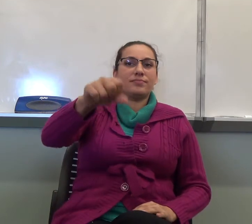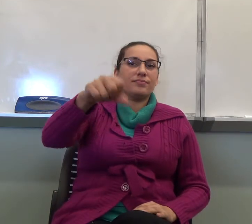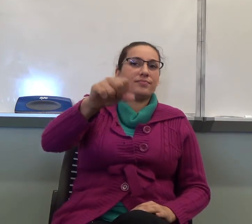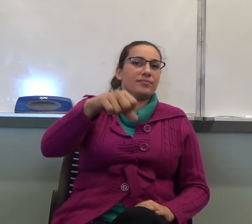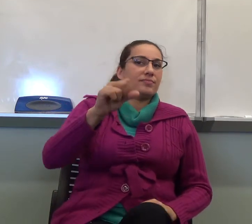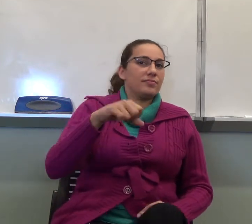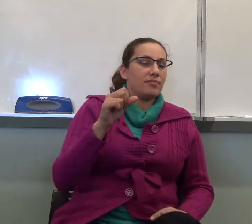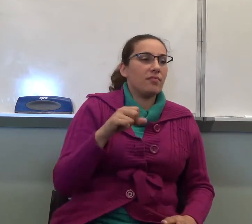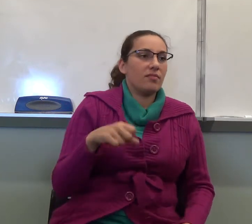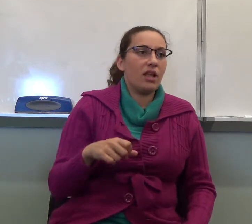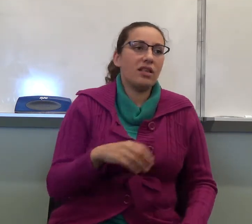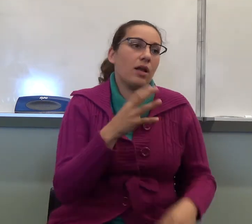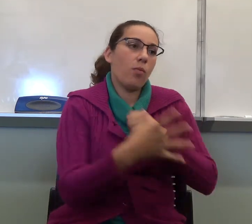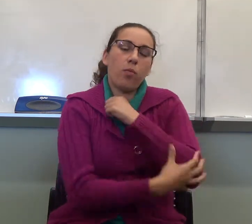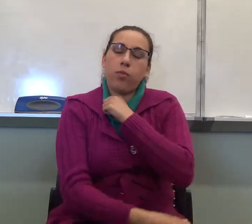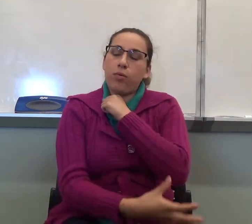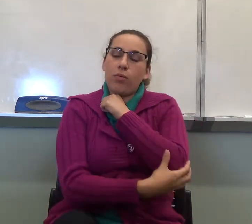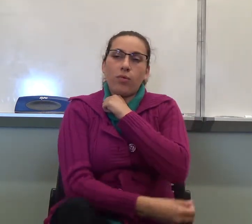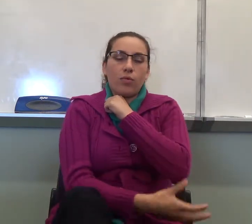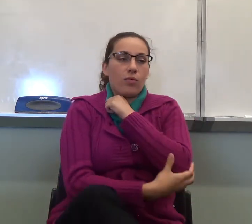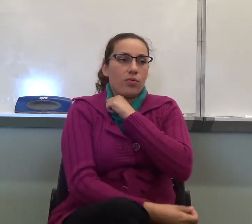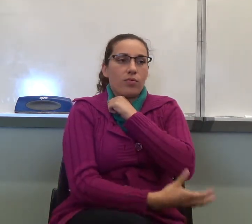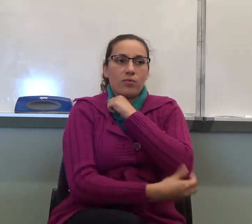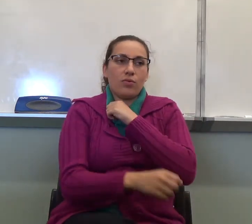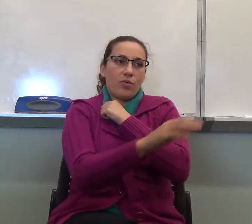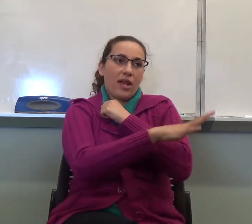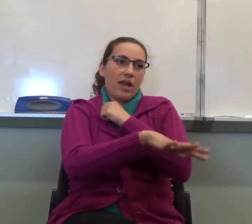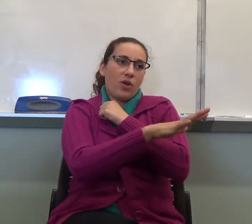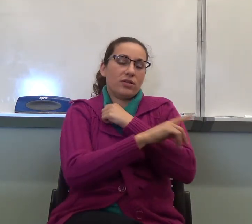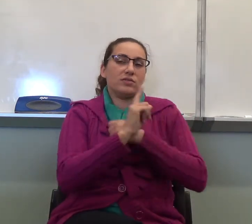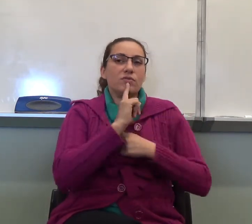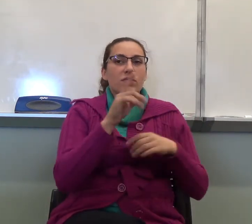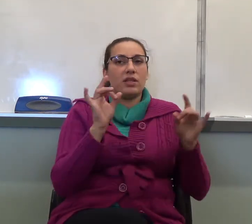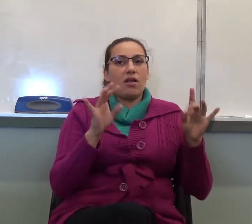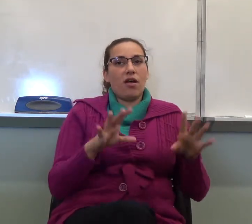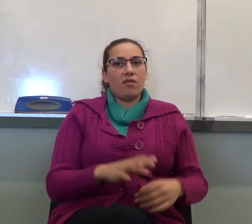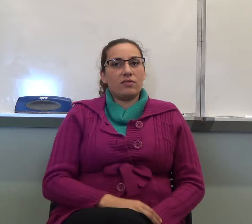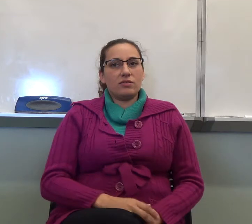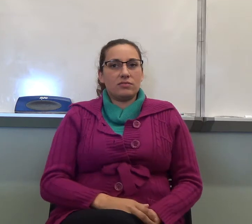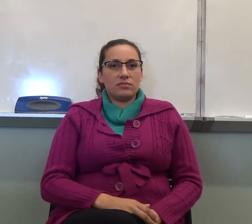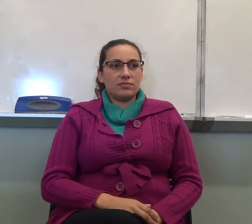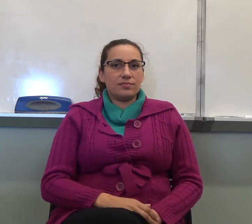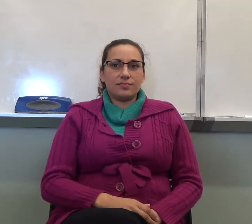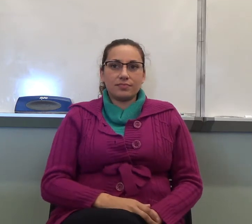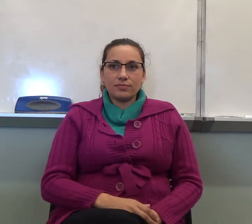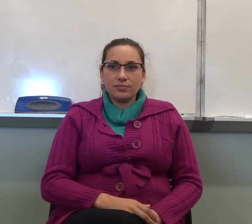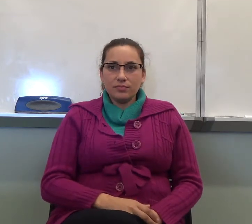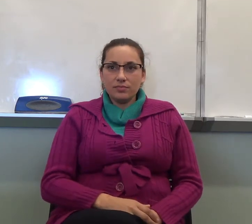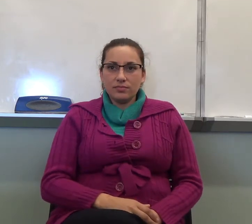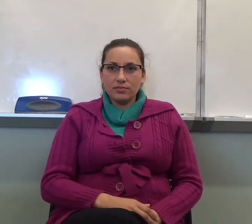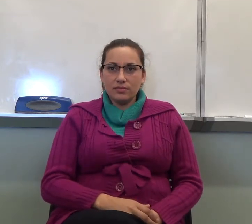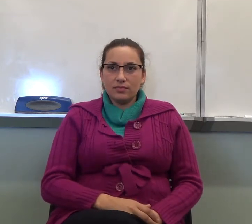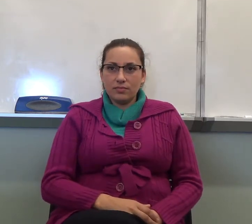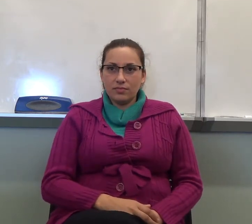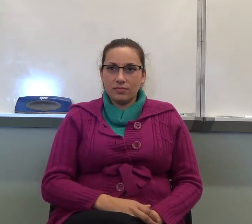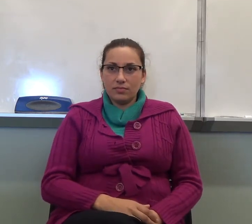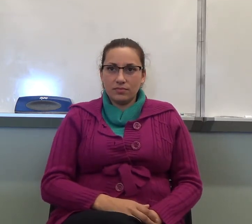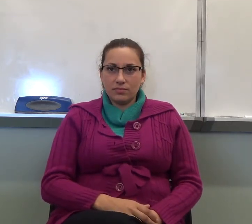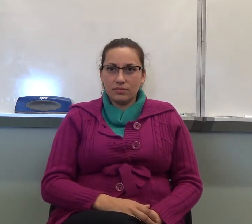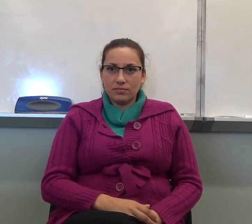that. It doesn't really come from that, but a lot of students remember it that way. Okay, how about this?